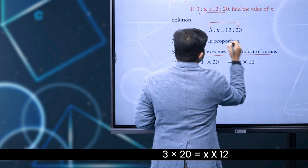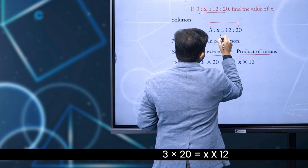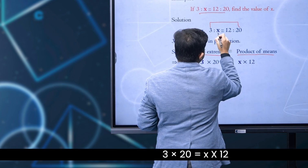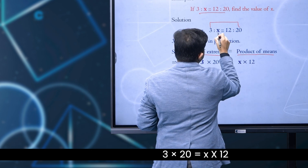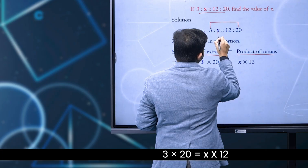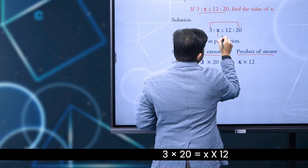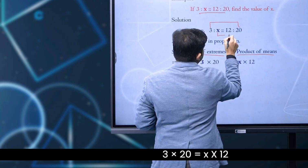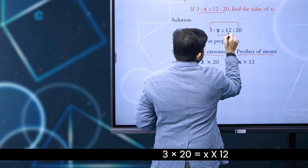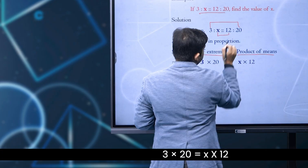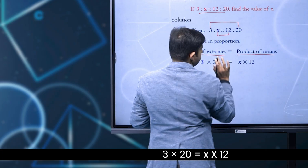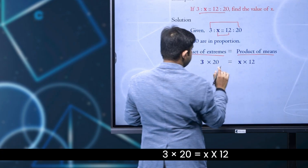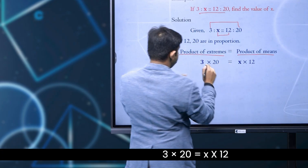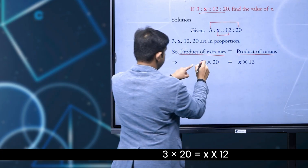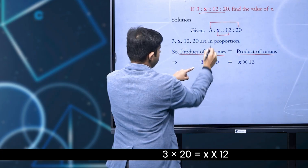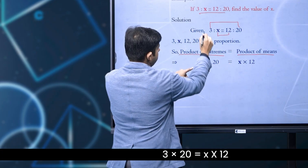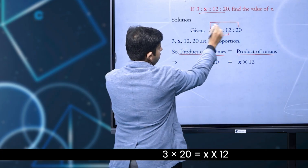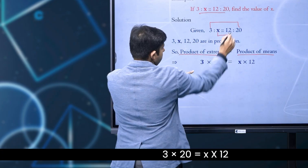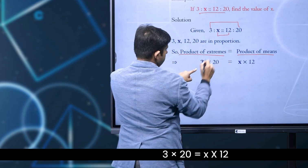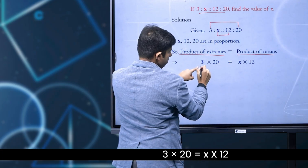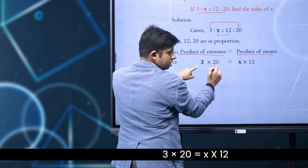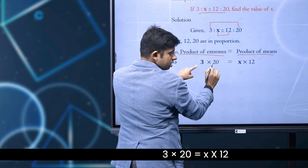Three into 20 equals to x into 12.